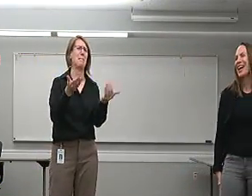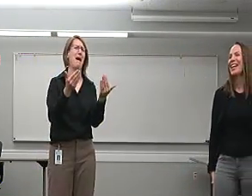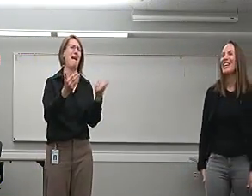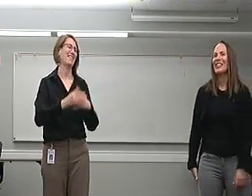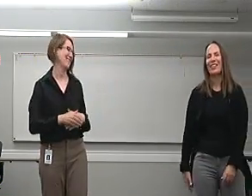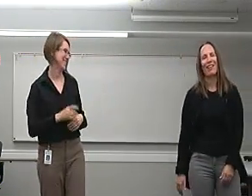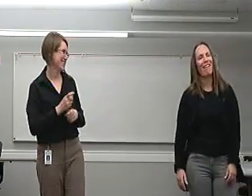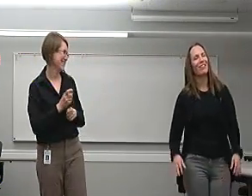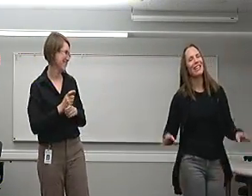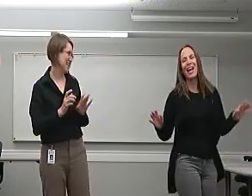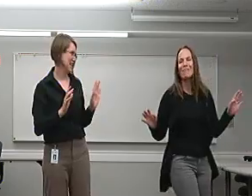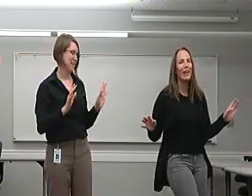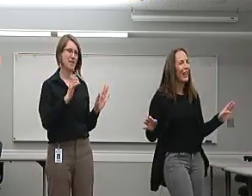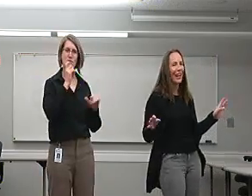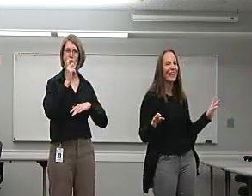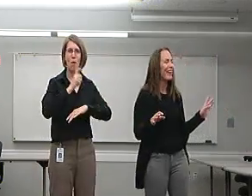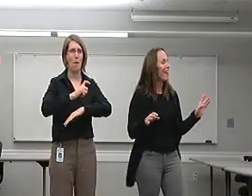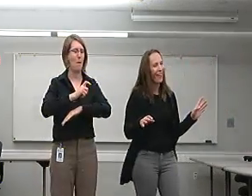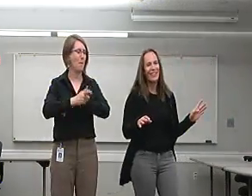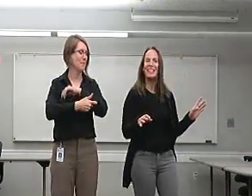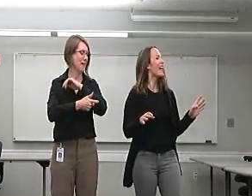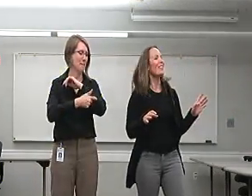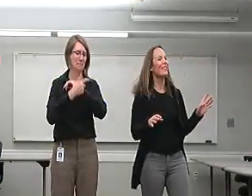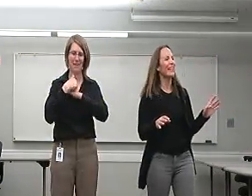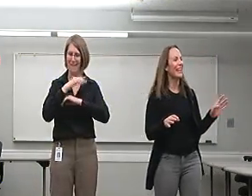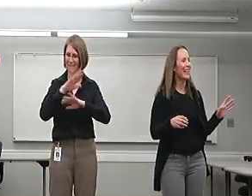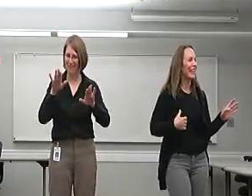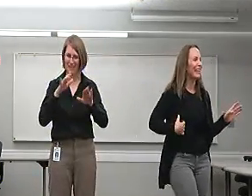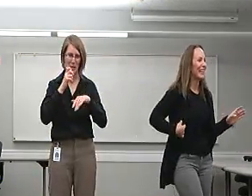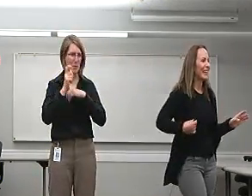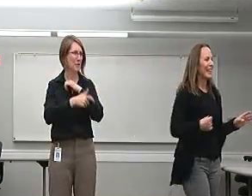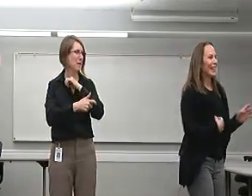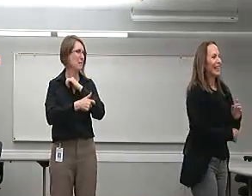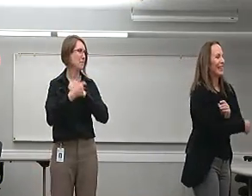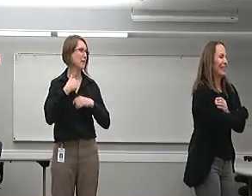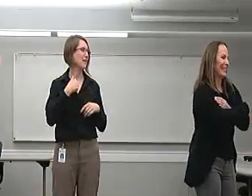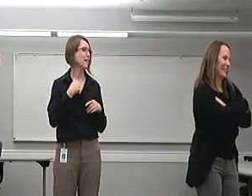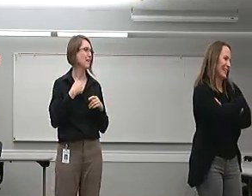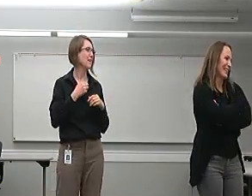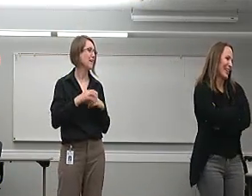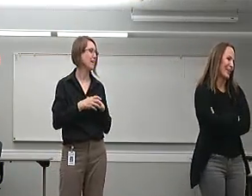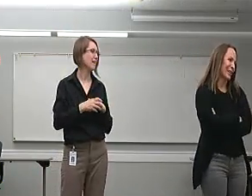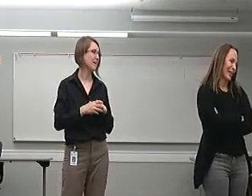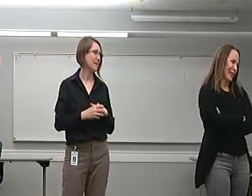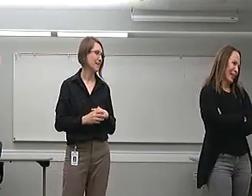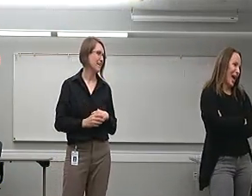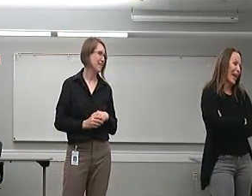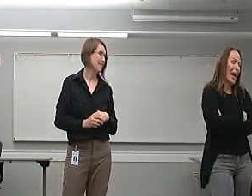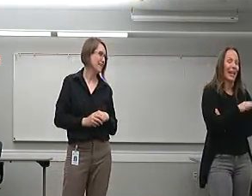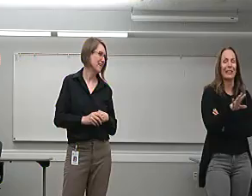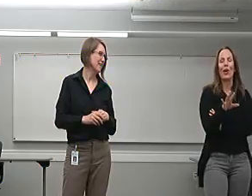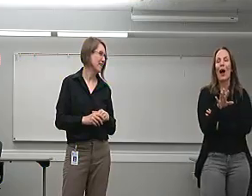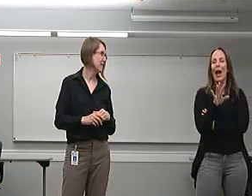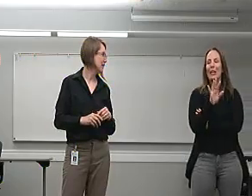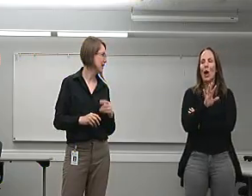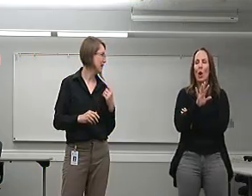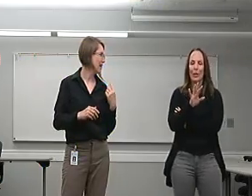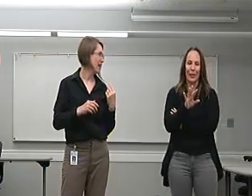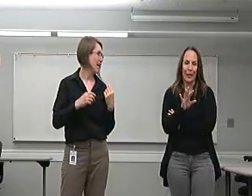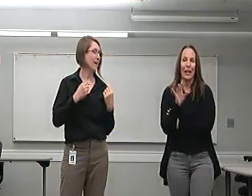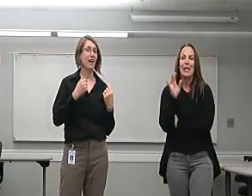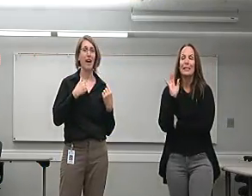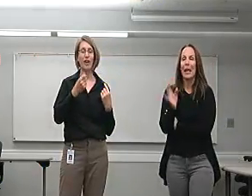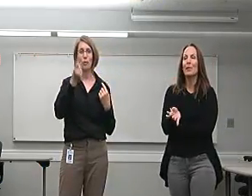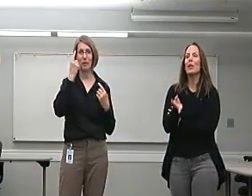don't tempt me. Don't tempt me. Babysitter's a high school student, so No. there's so much. I totally get it. Send me